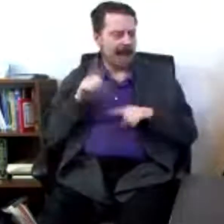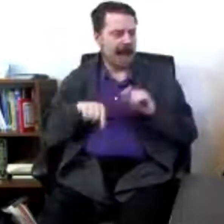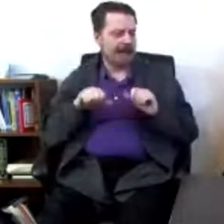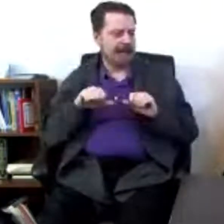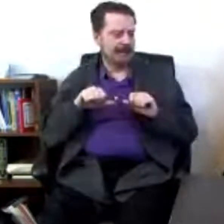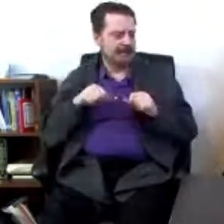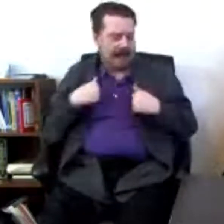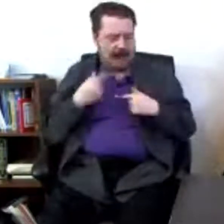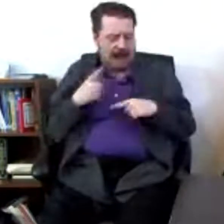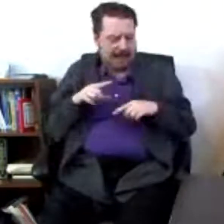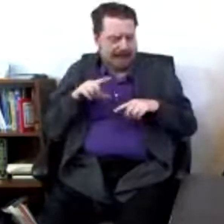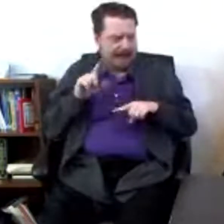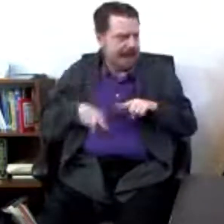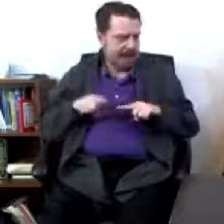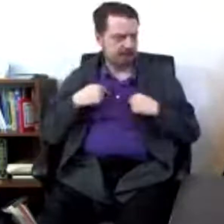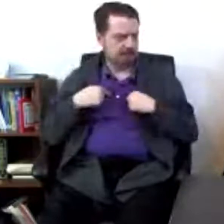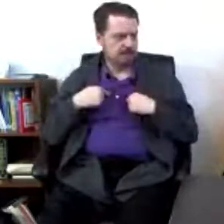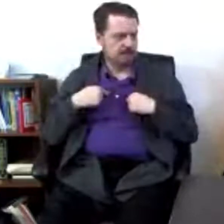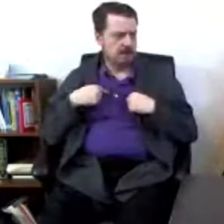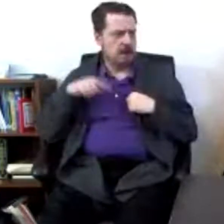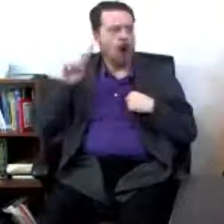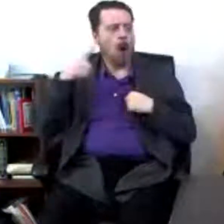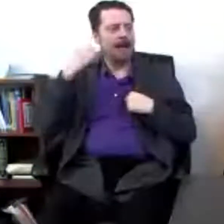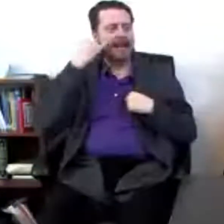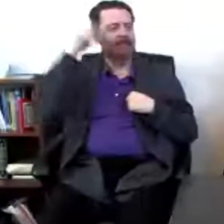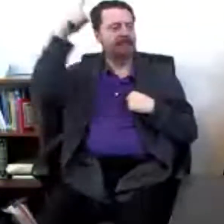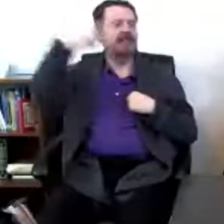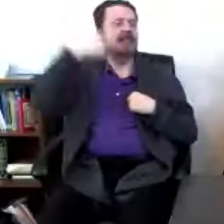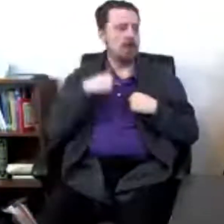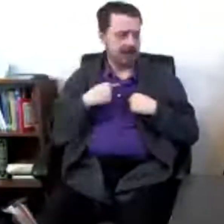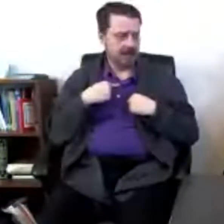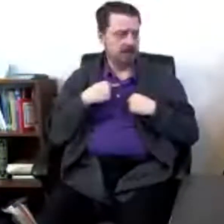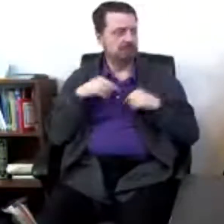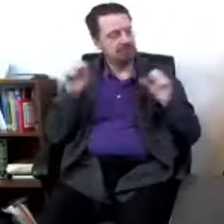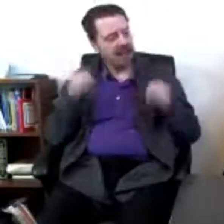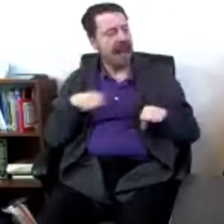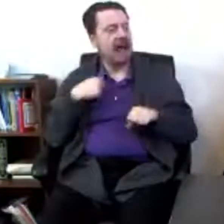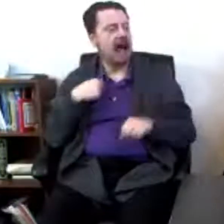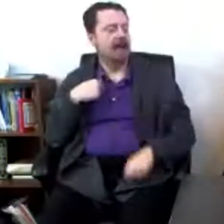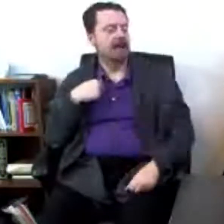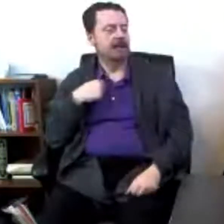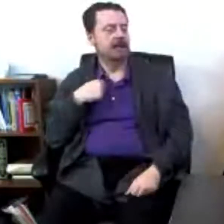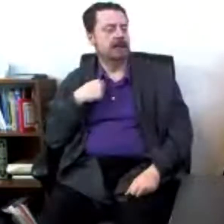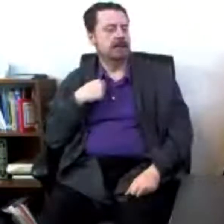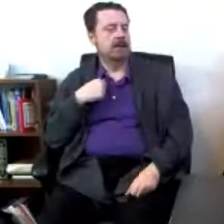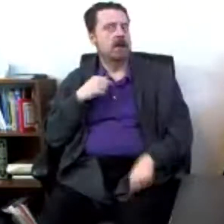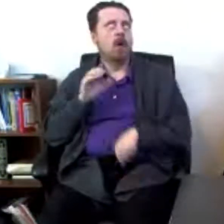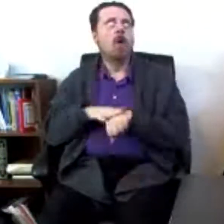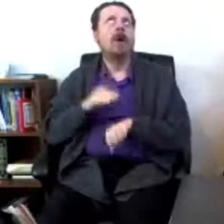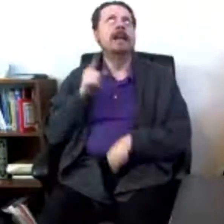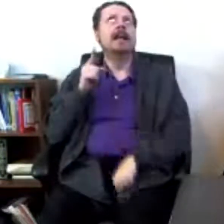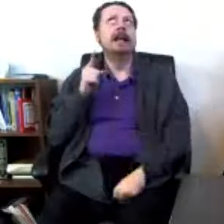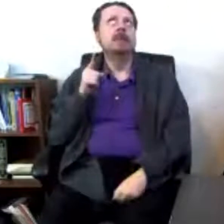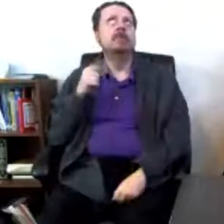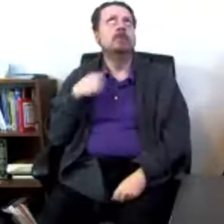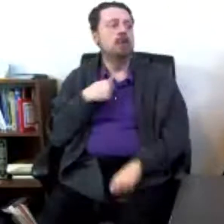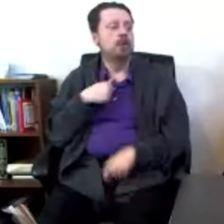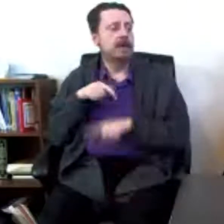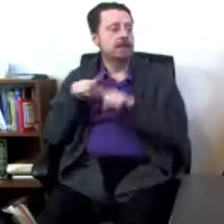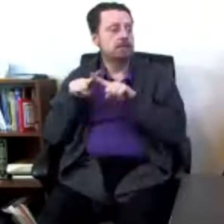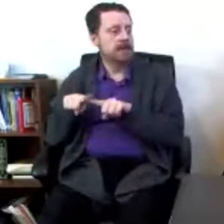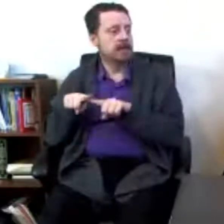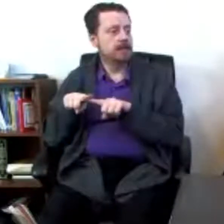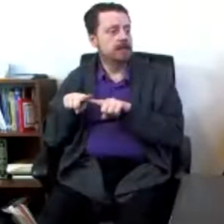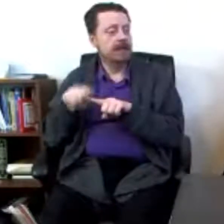can, but only by the leave of God. And on Allah, people who